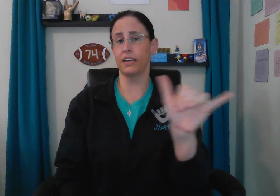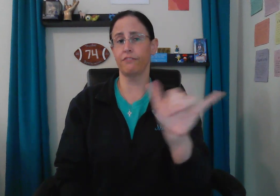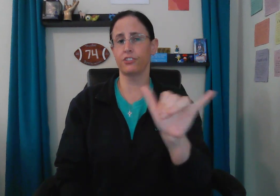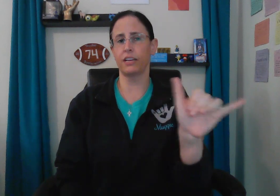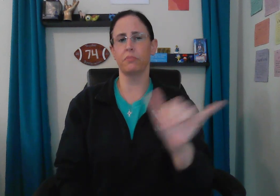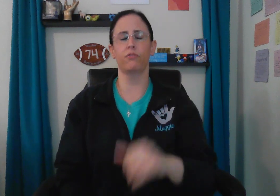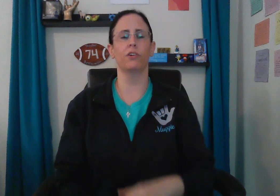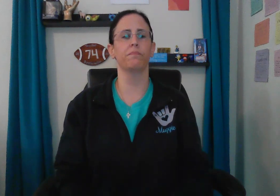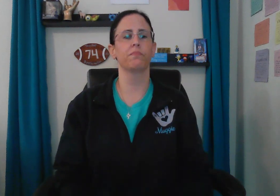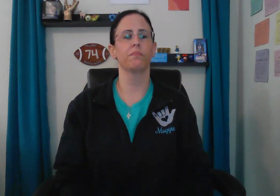sign for same before.